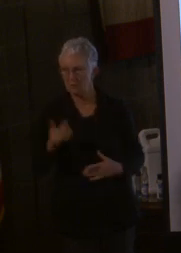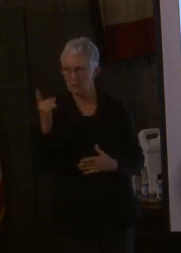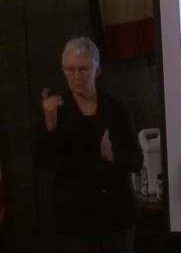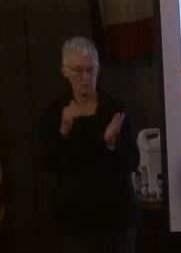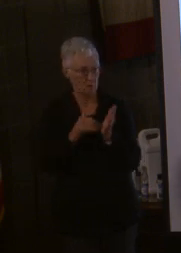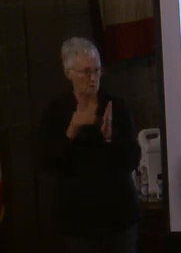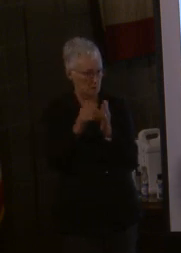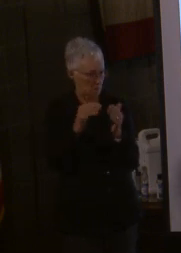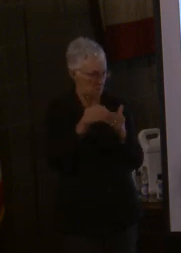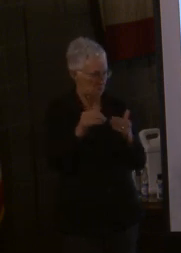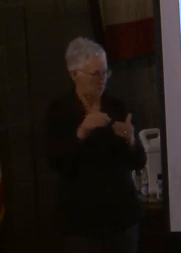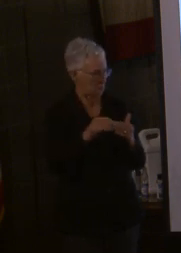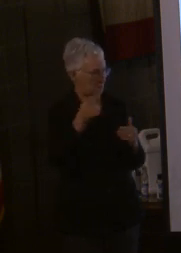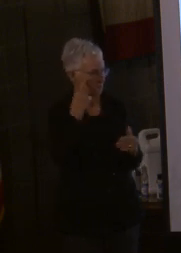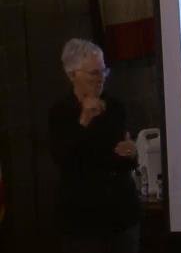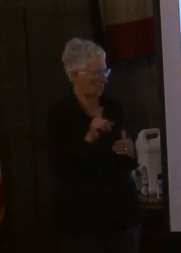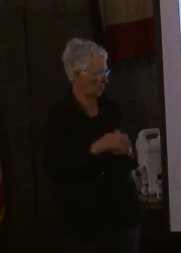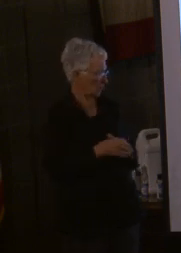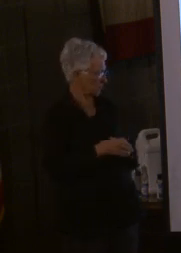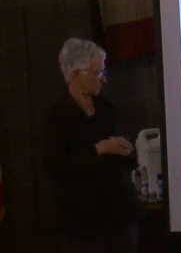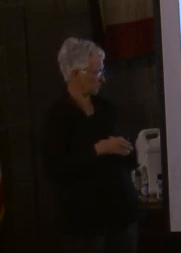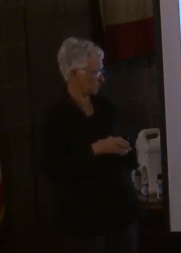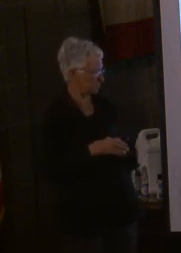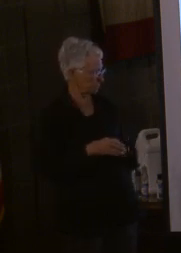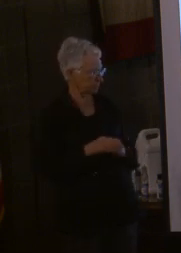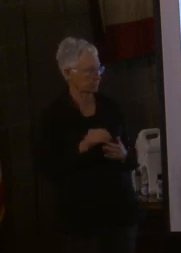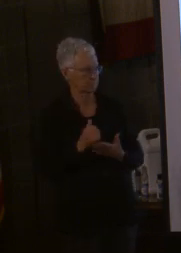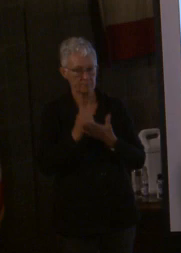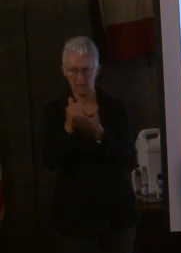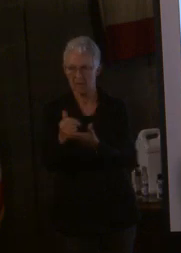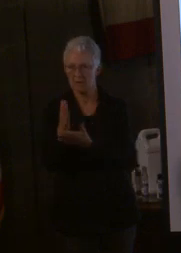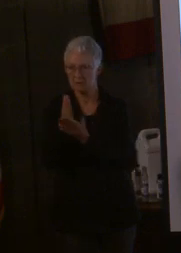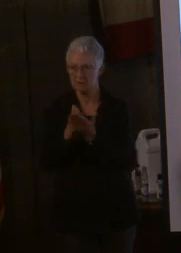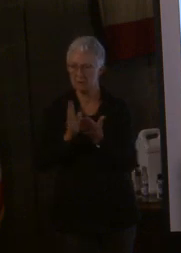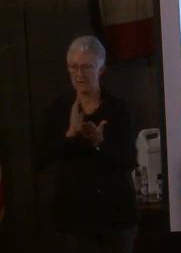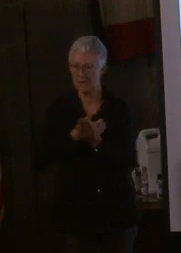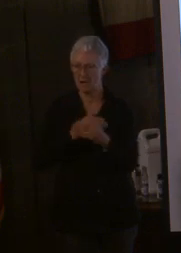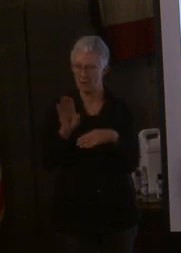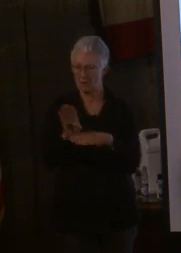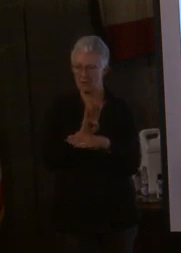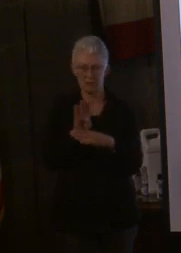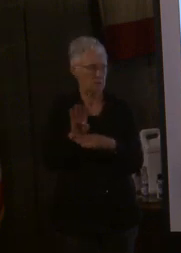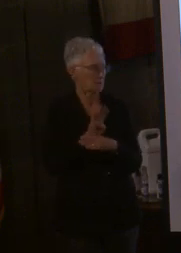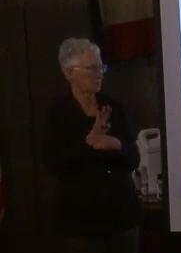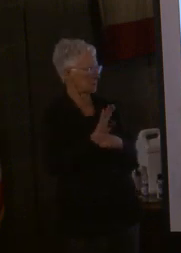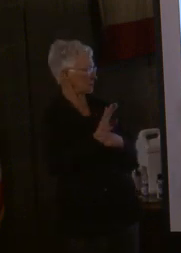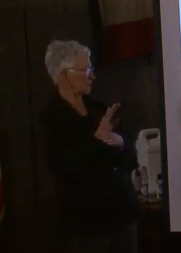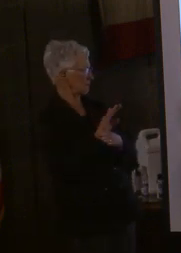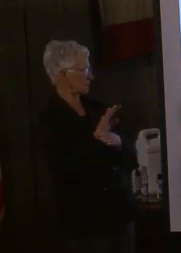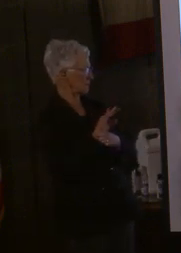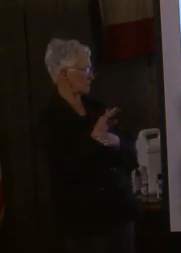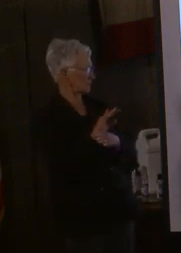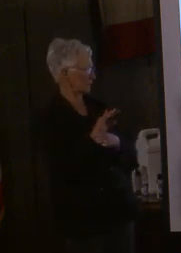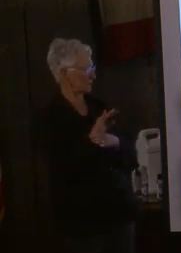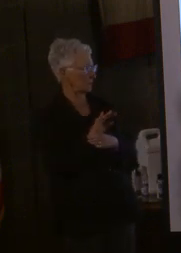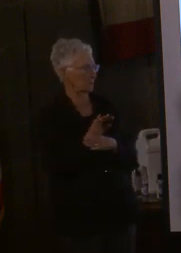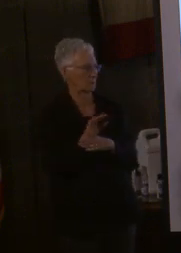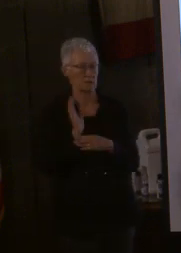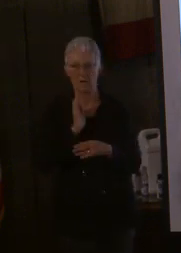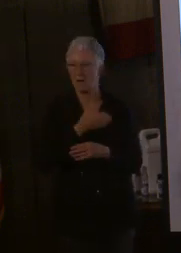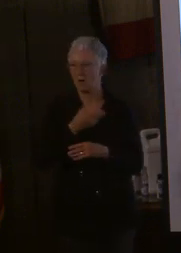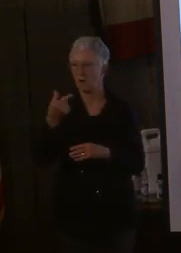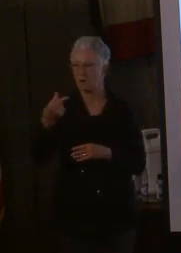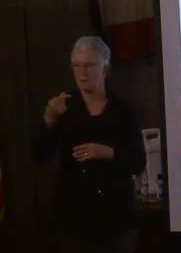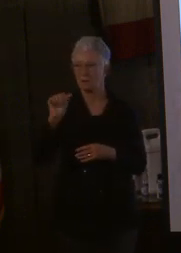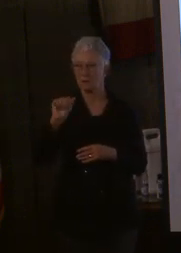able to help some of our businesses that are, let's see, that was our Gallup